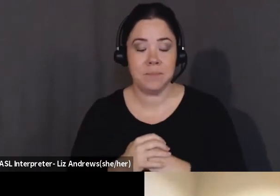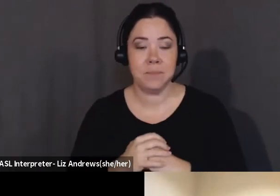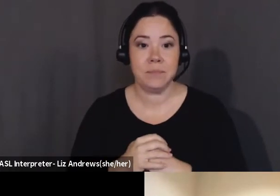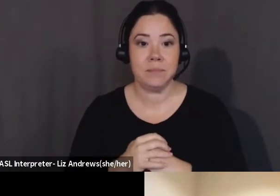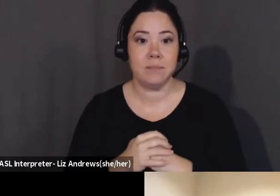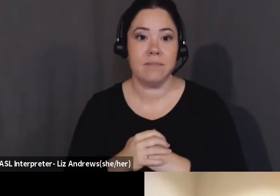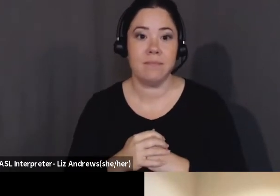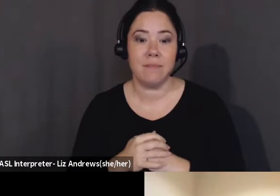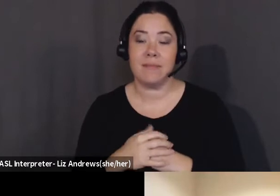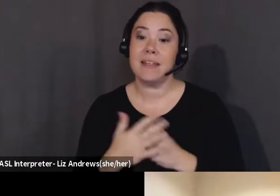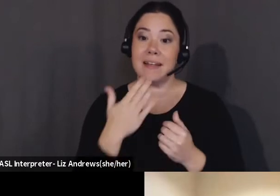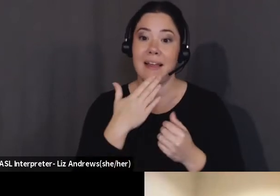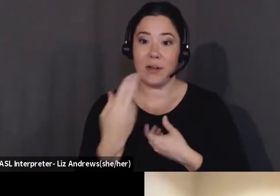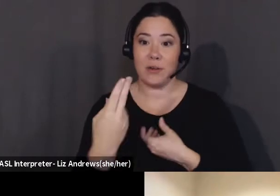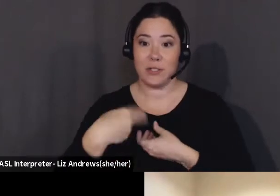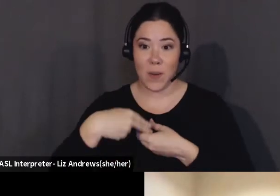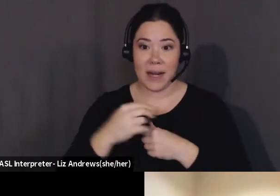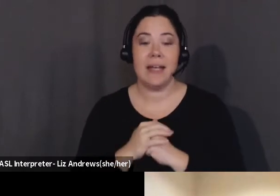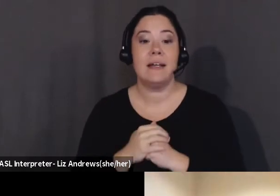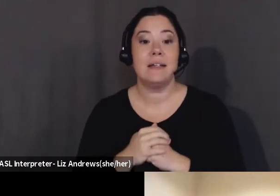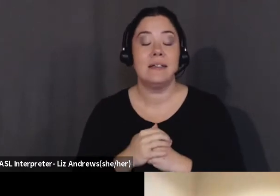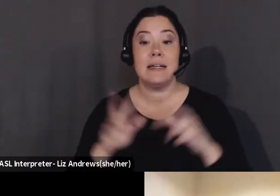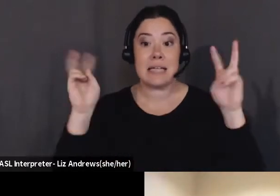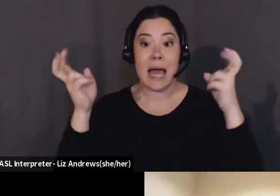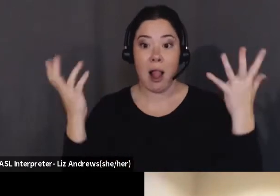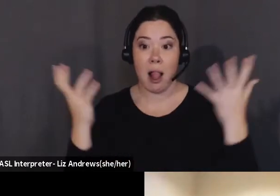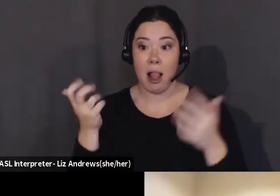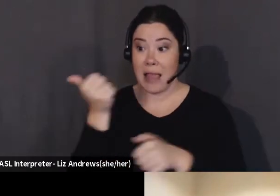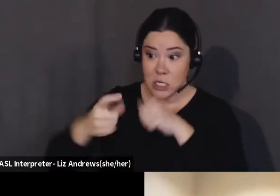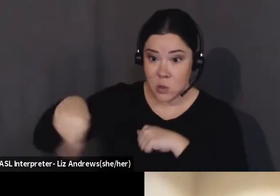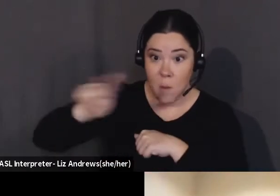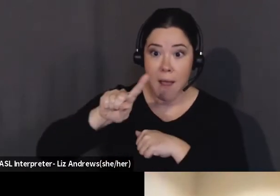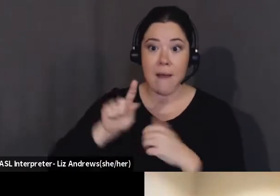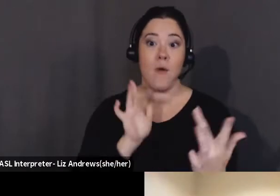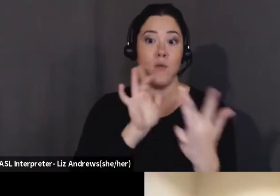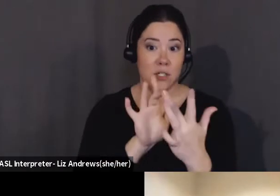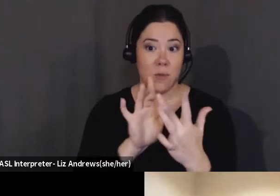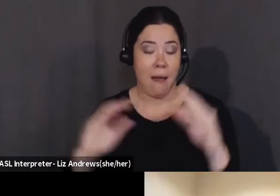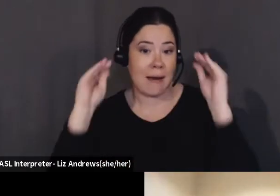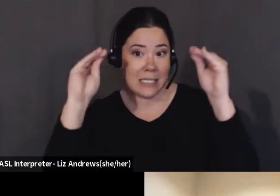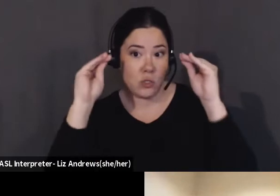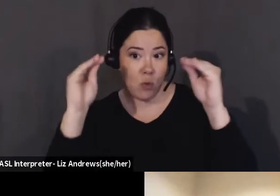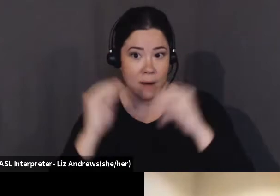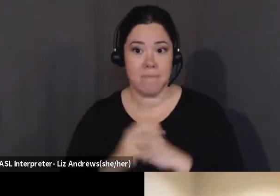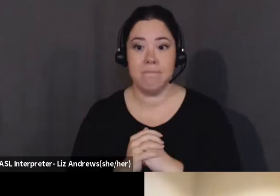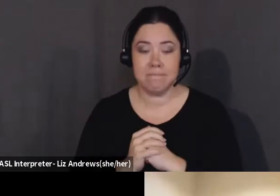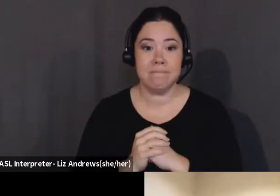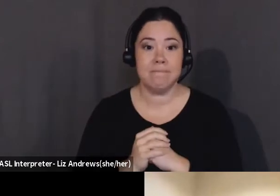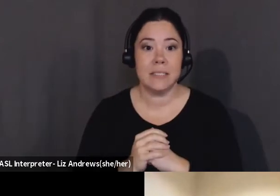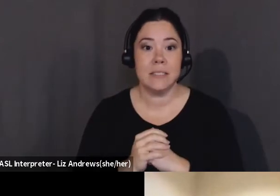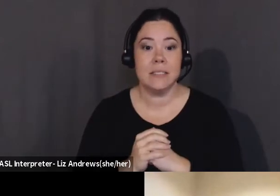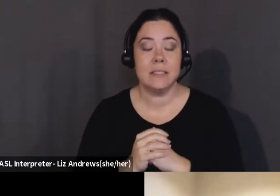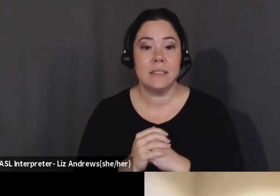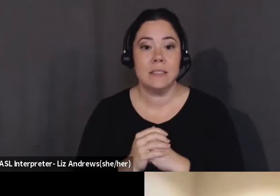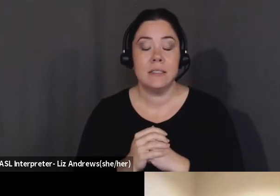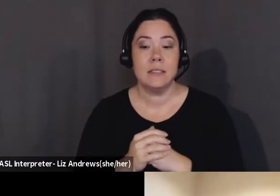Thank you for joining us. It is each one, reach one, teach one. I want to mention a few